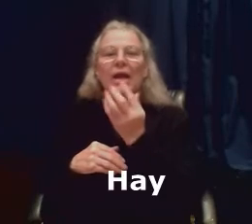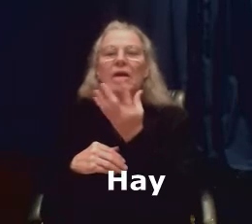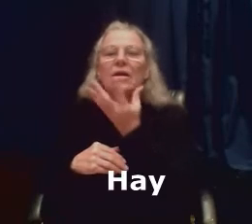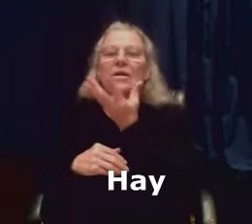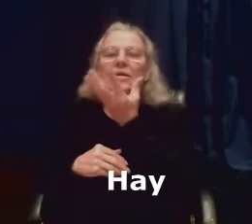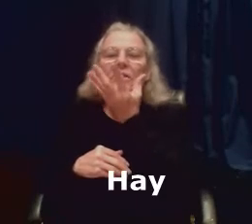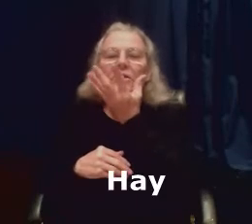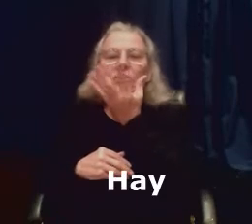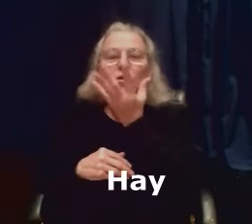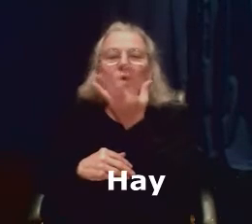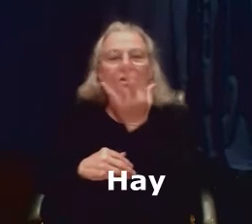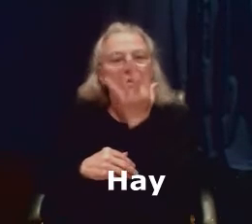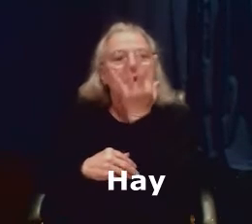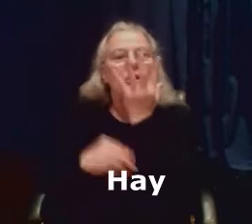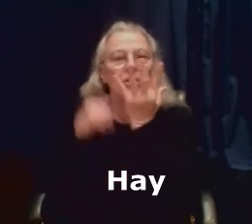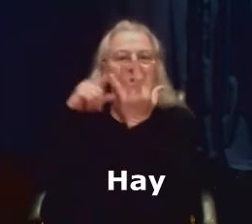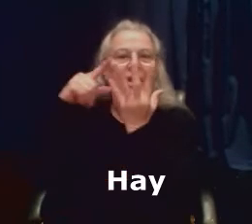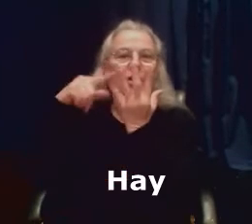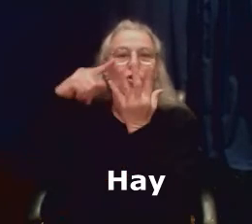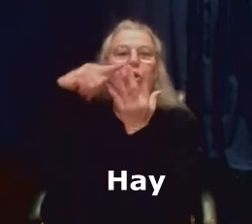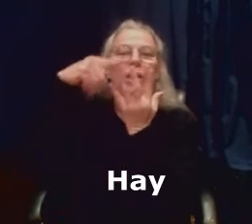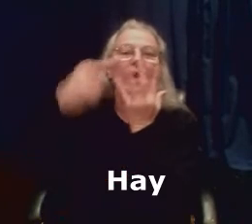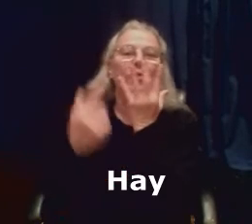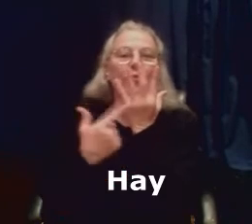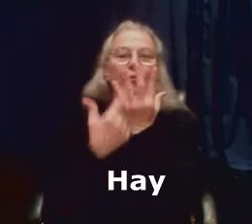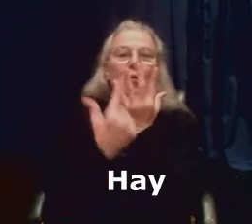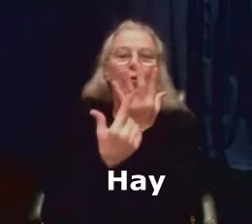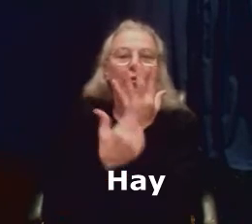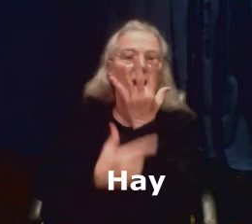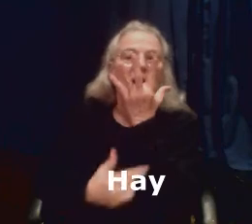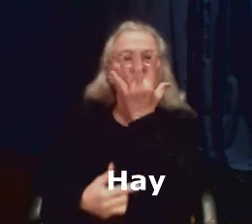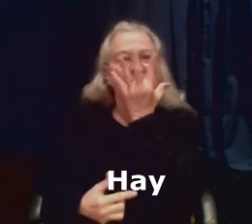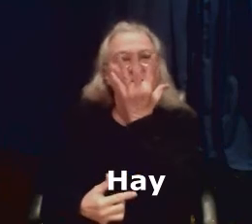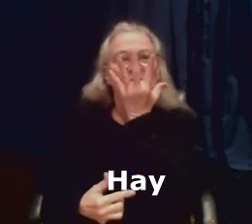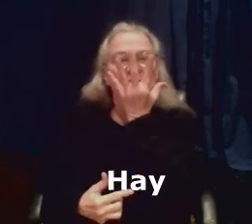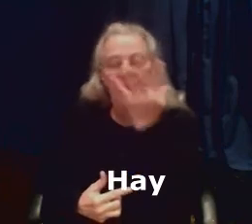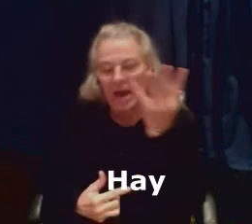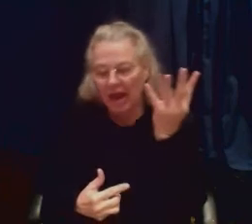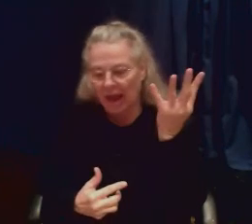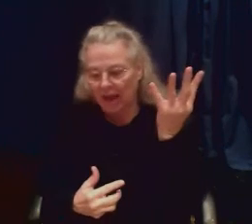Hay, you're going to, it's like you're looking through the hay. Hay.